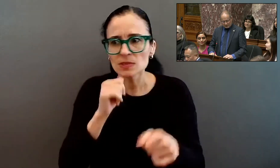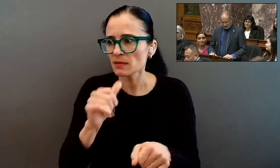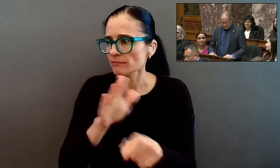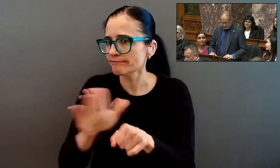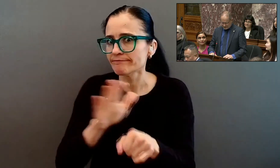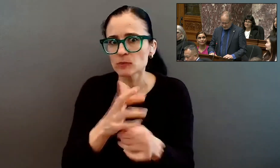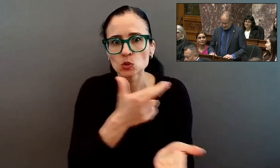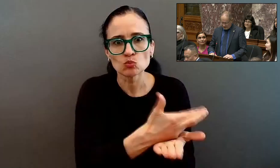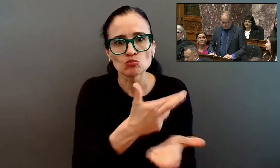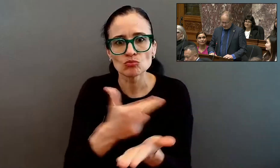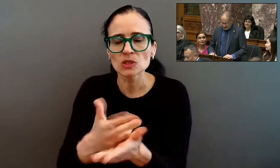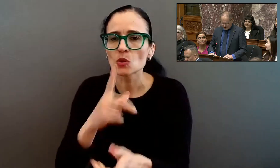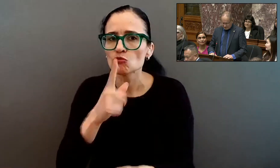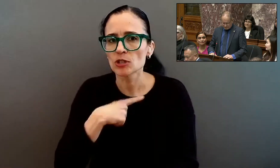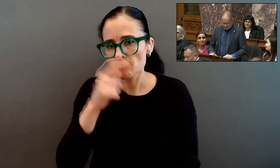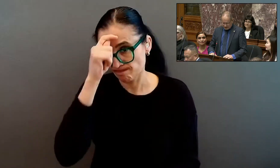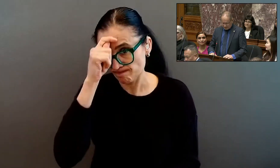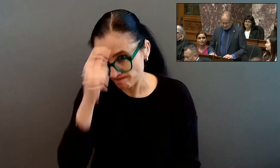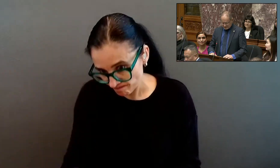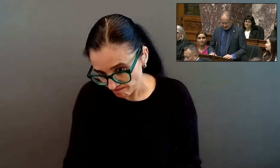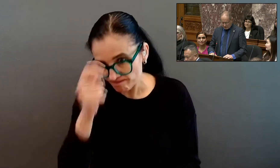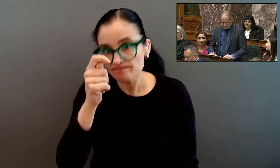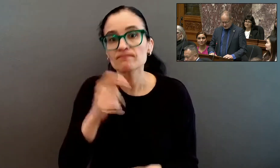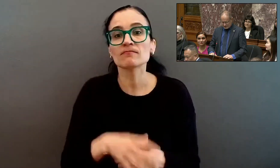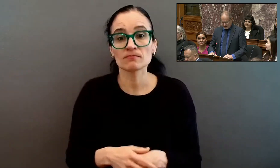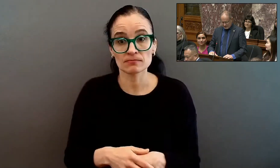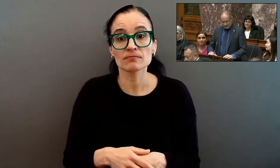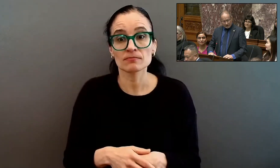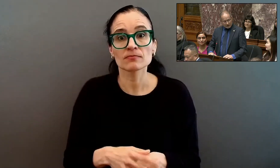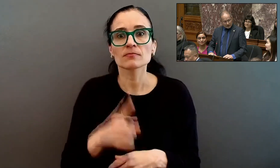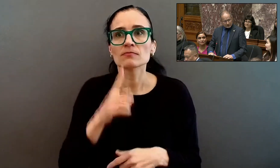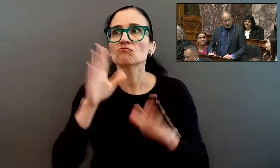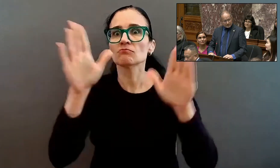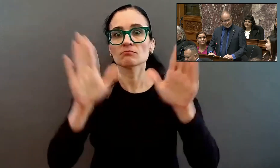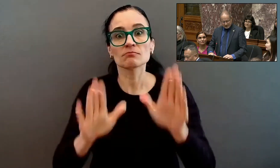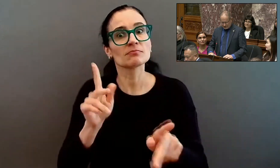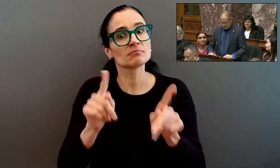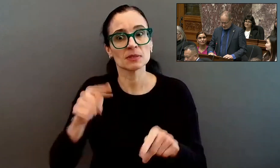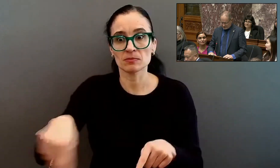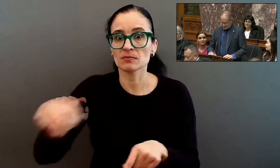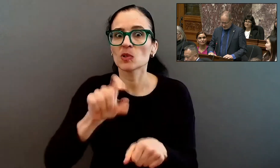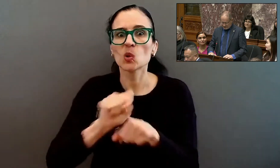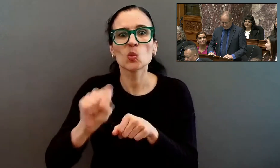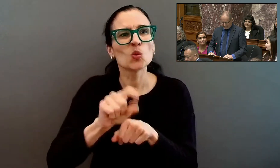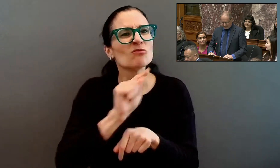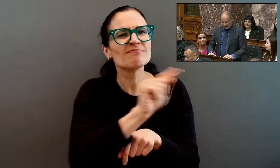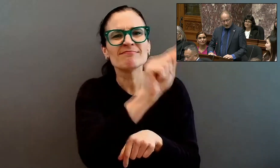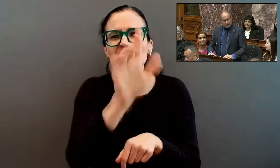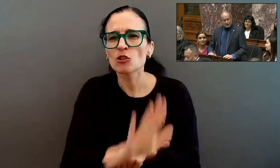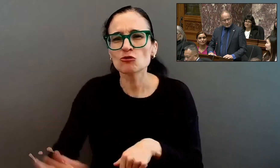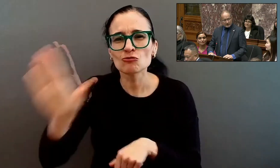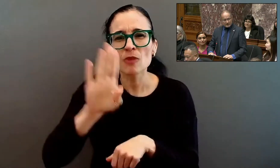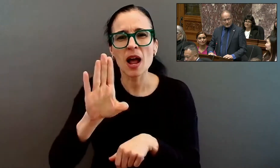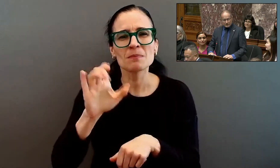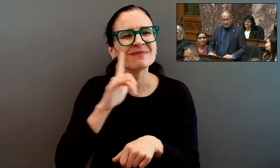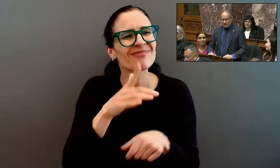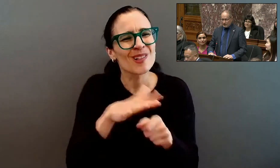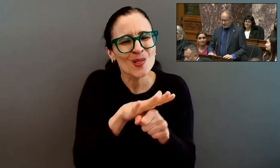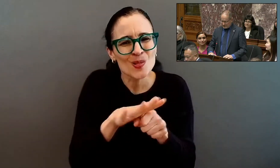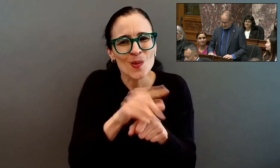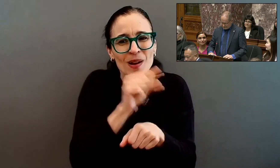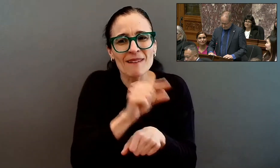this province, thank you for the countless hours, the hard conversations, and the heart you put into